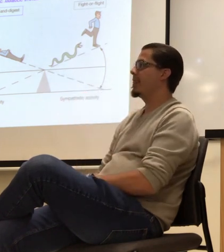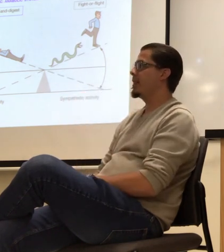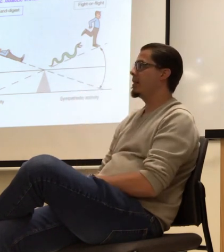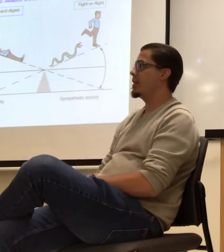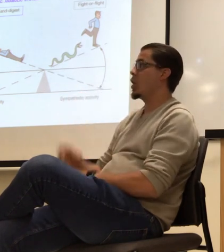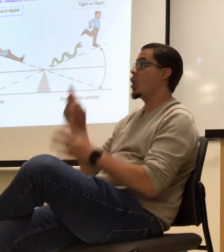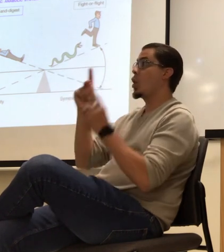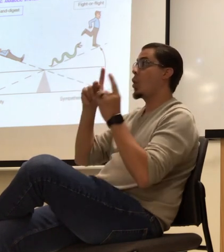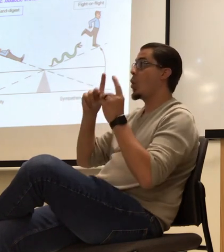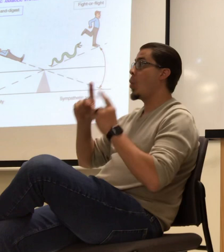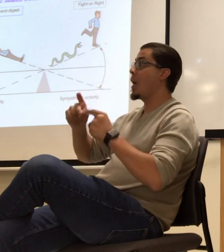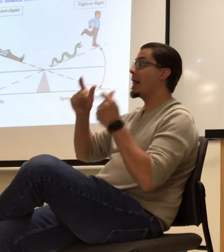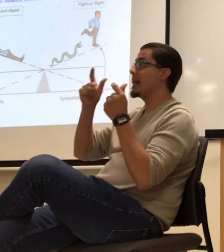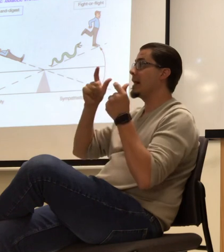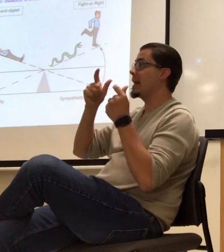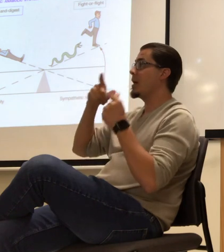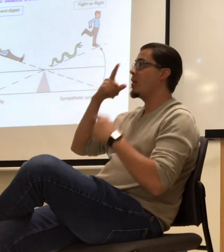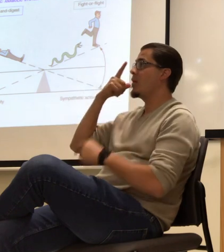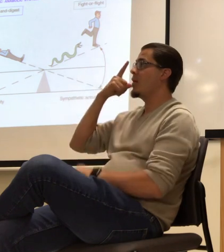very quickly for an emergency.